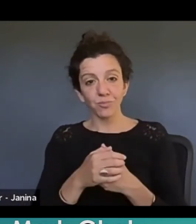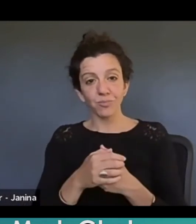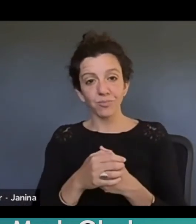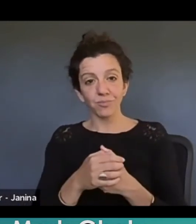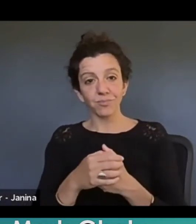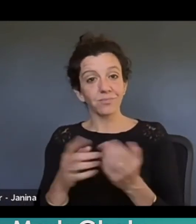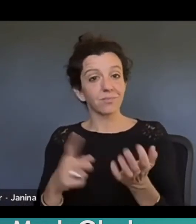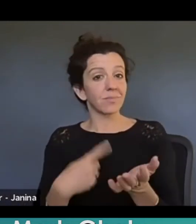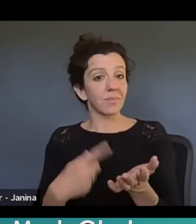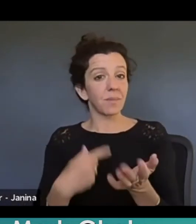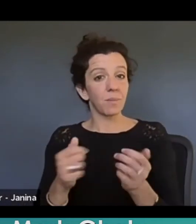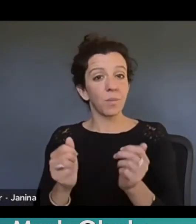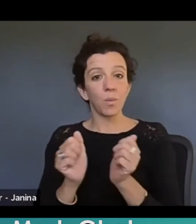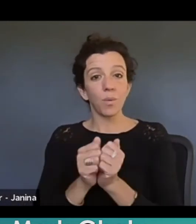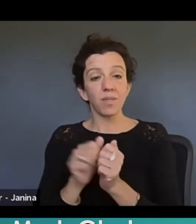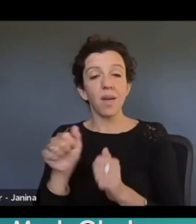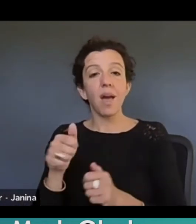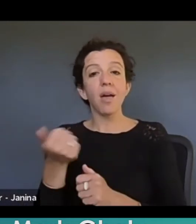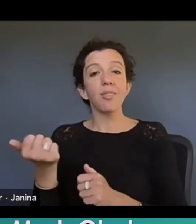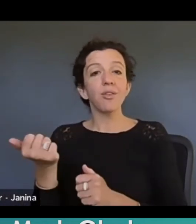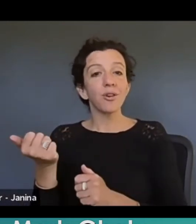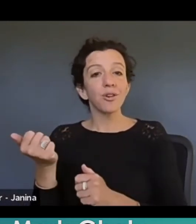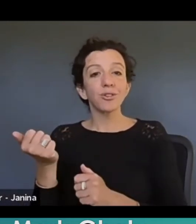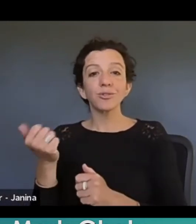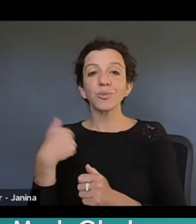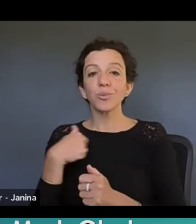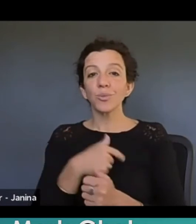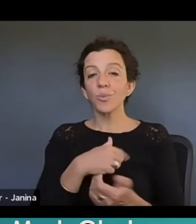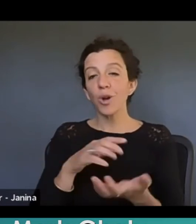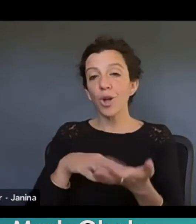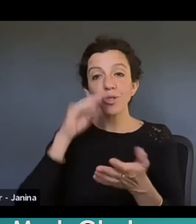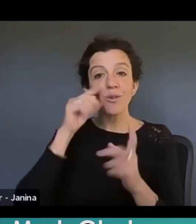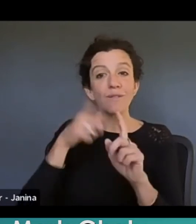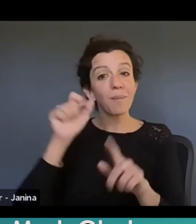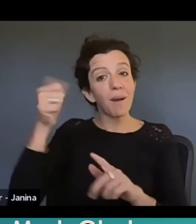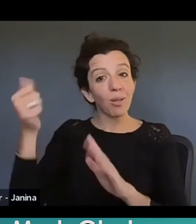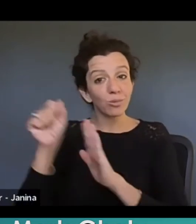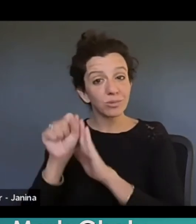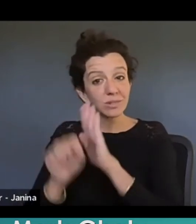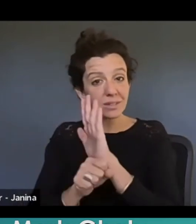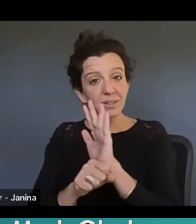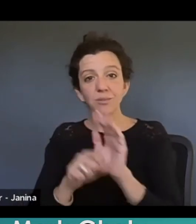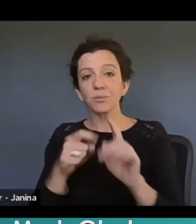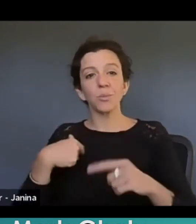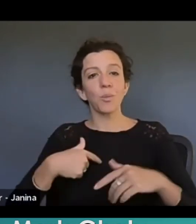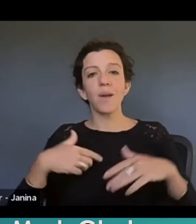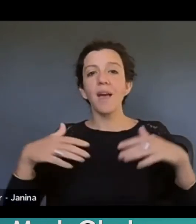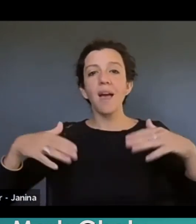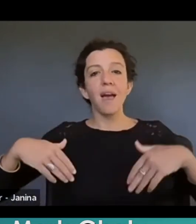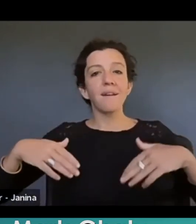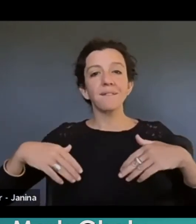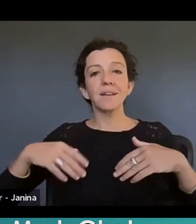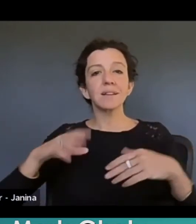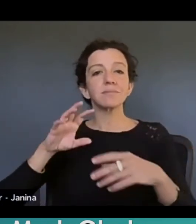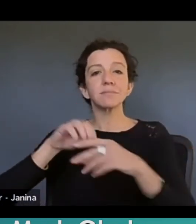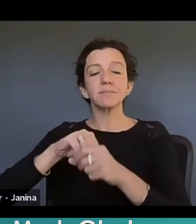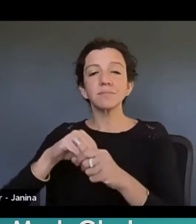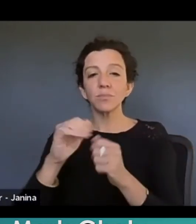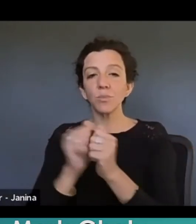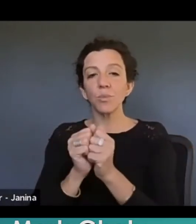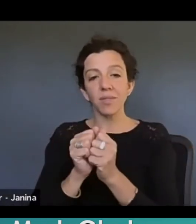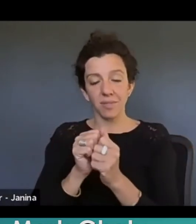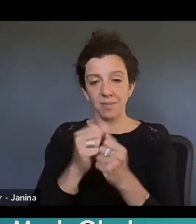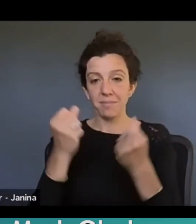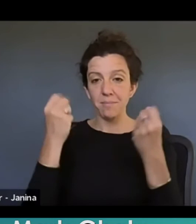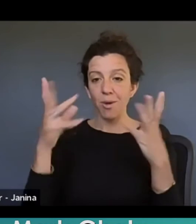with others, learning from other states. We are not yet entered into a multi-state effort